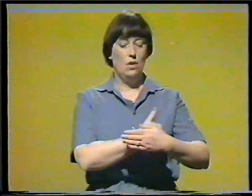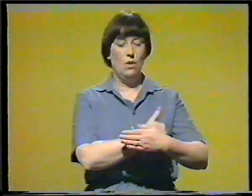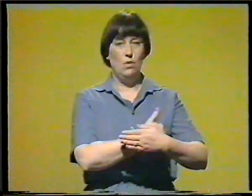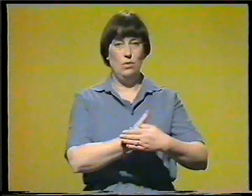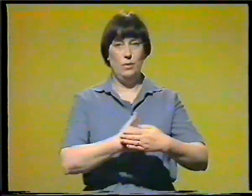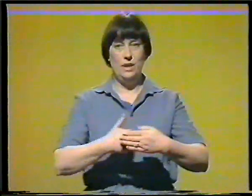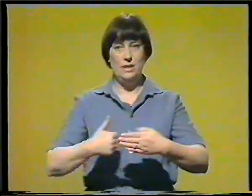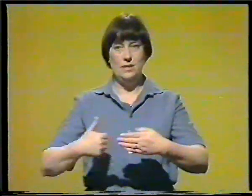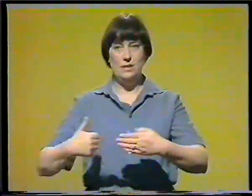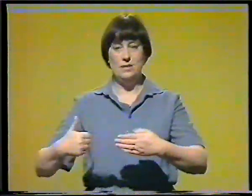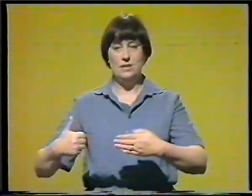always.